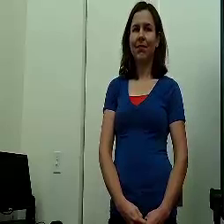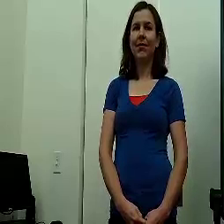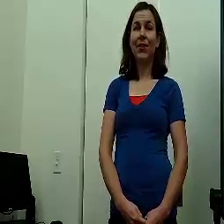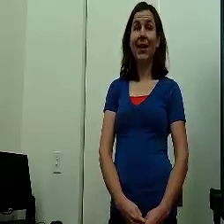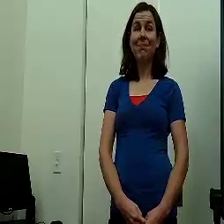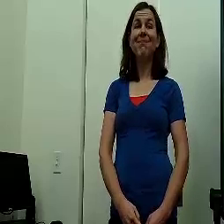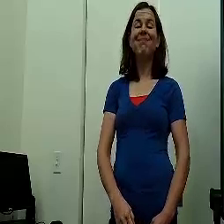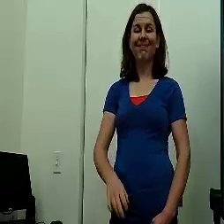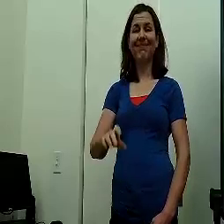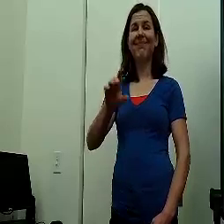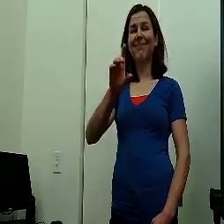Do it again. Mm-hmm.